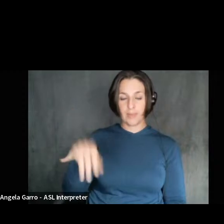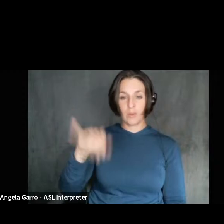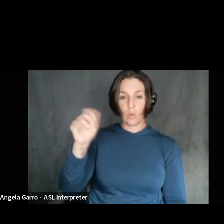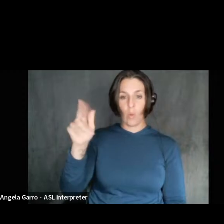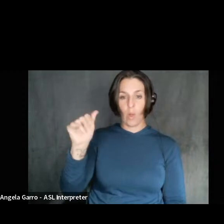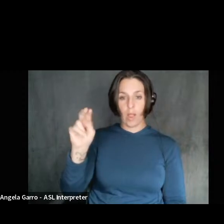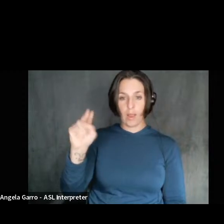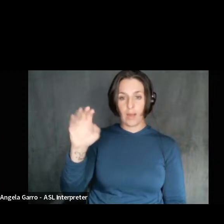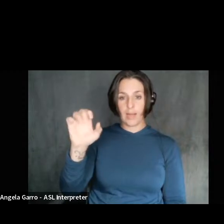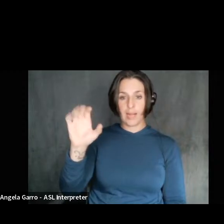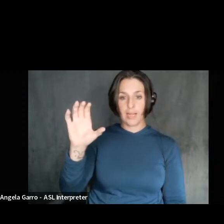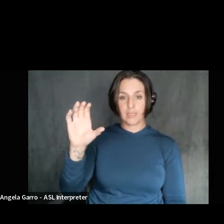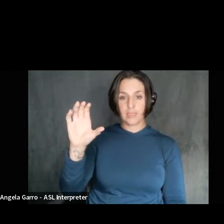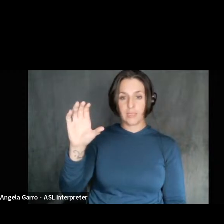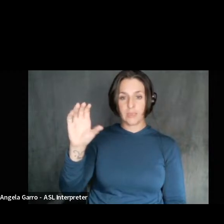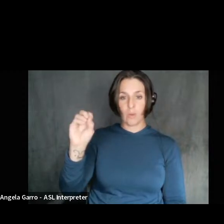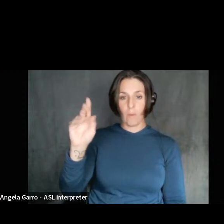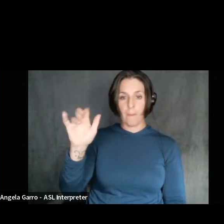Adriel Espinosa,